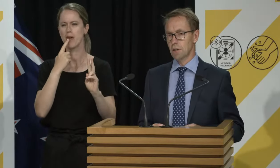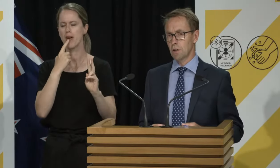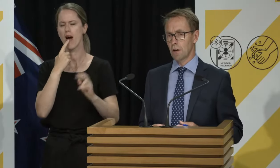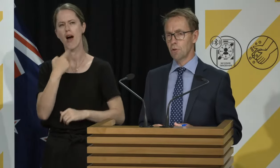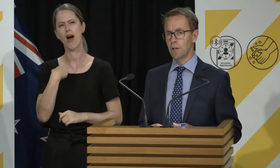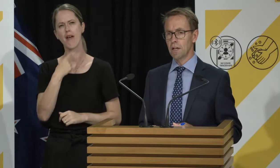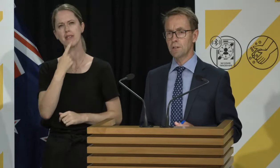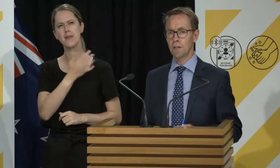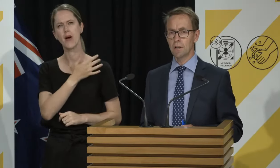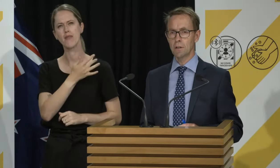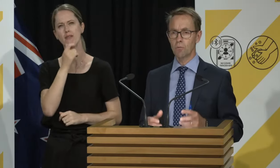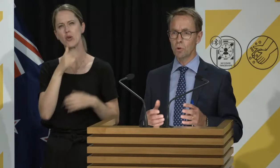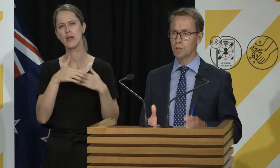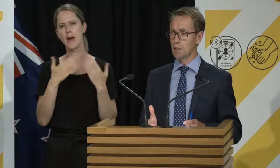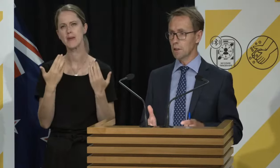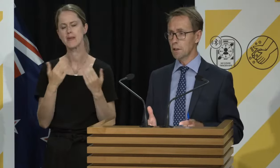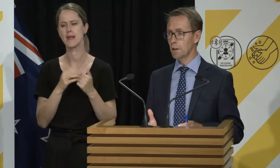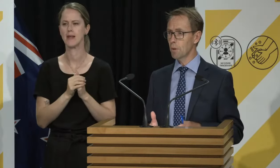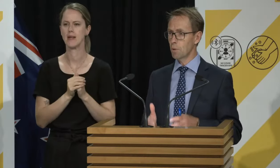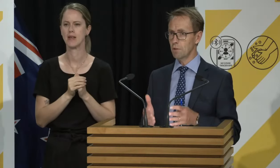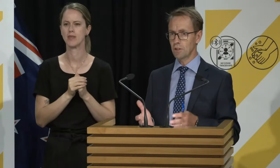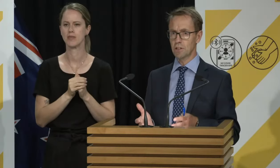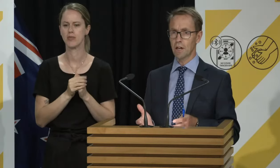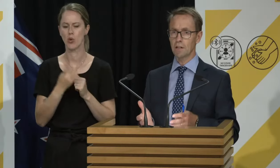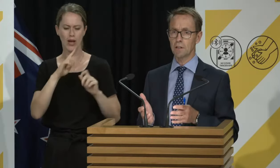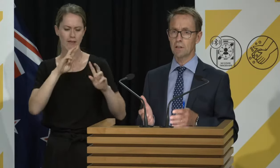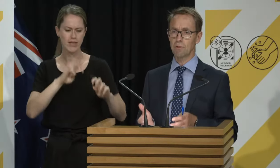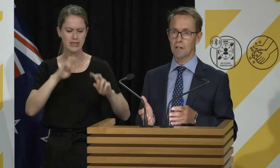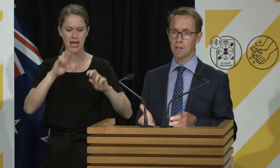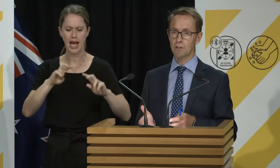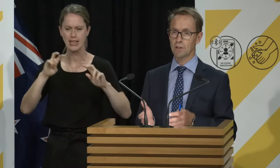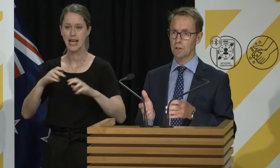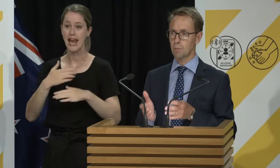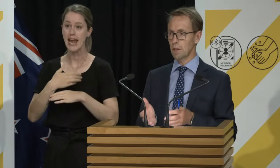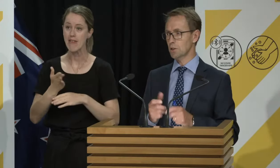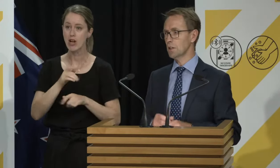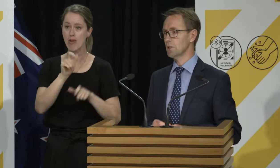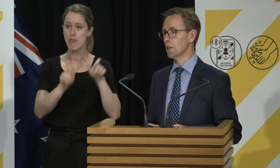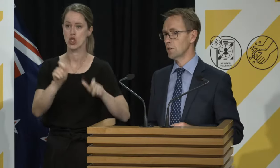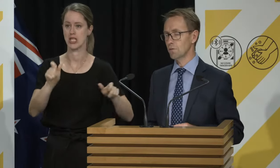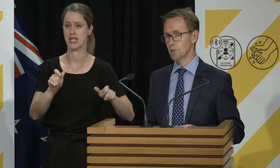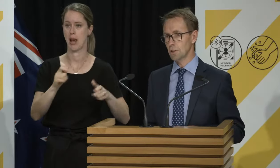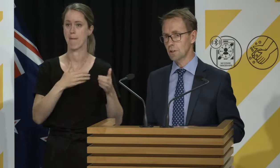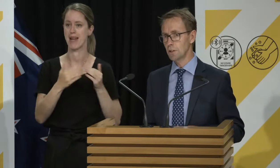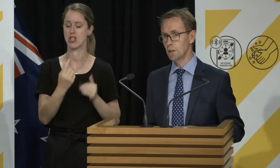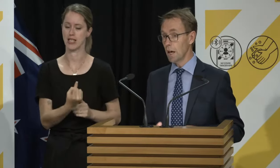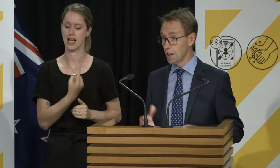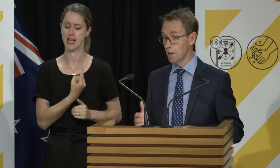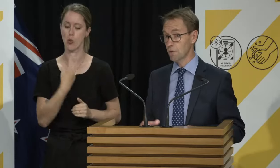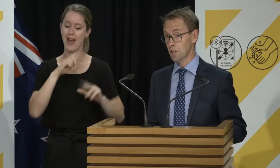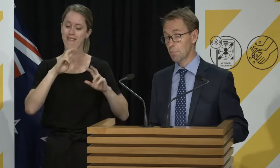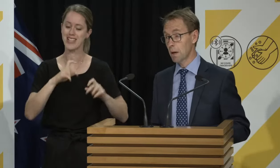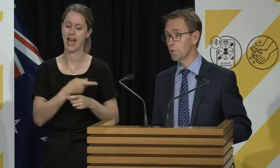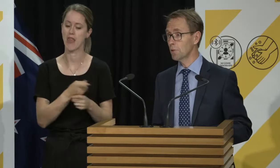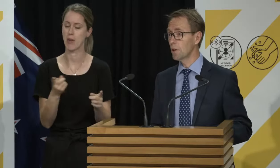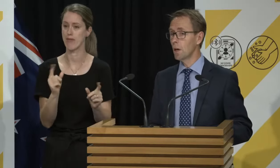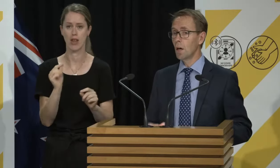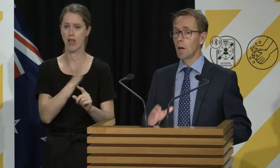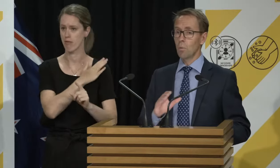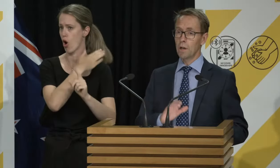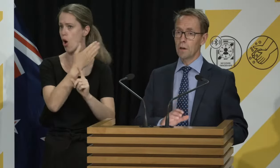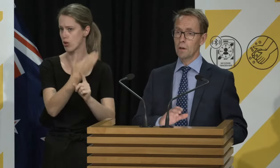last few days that routinely we investigate every case in a managed isolation facility and have for some